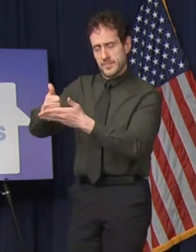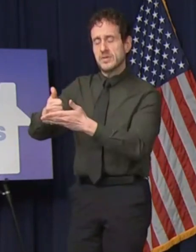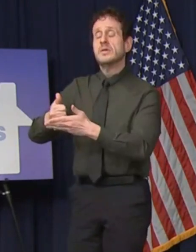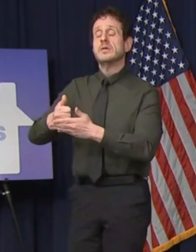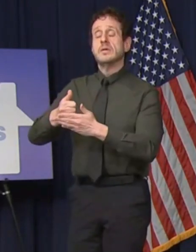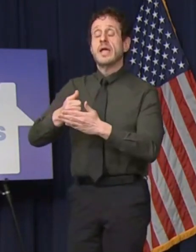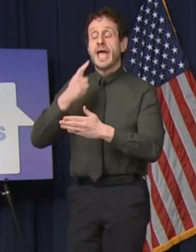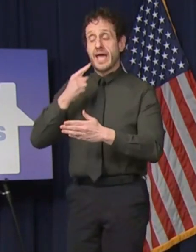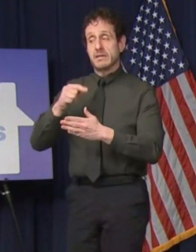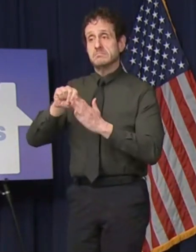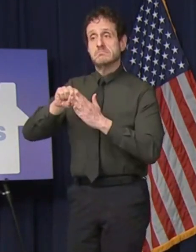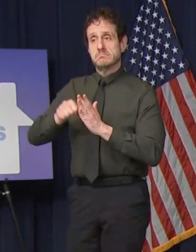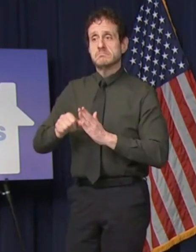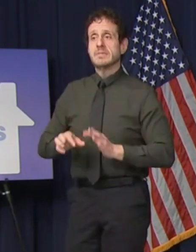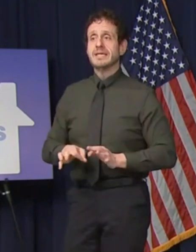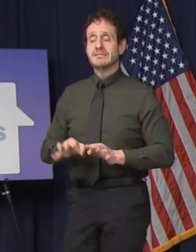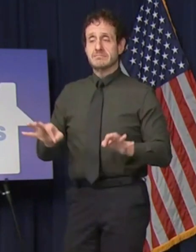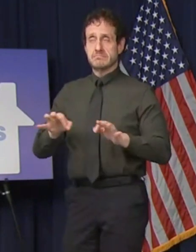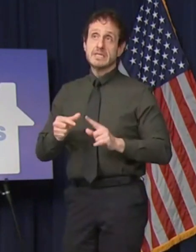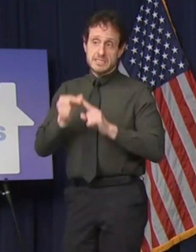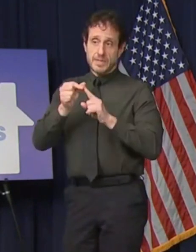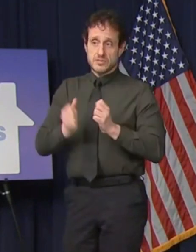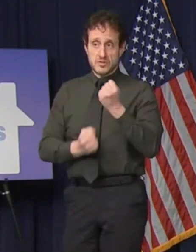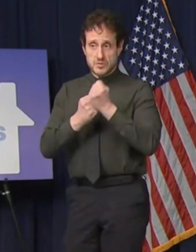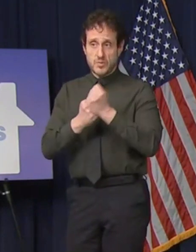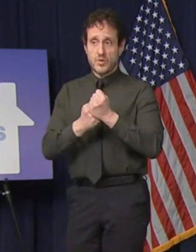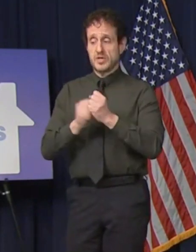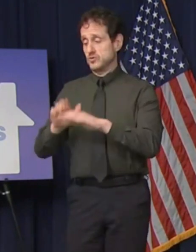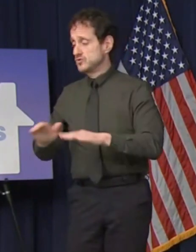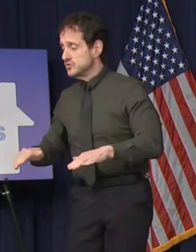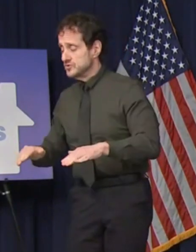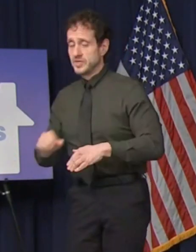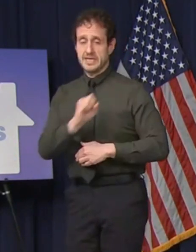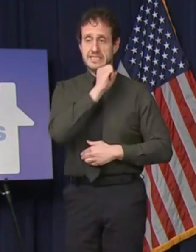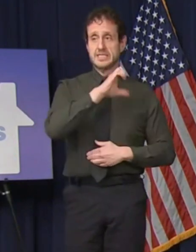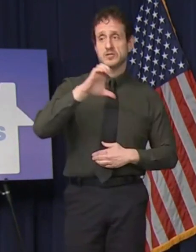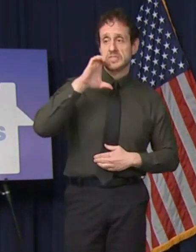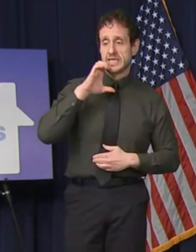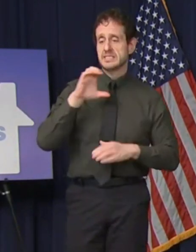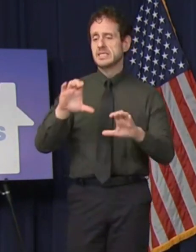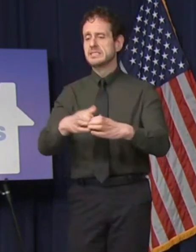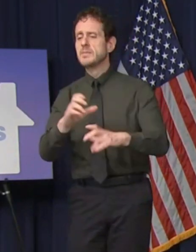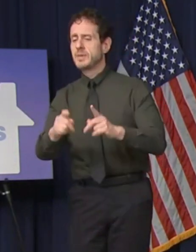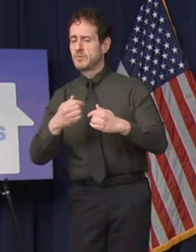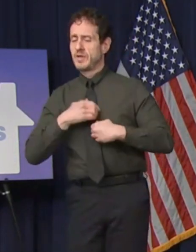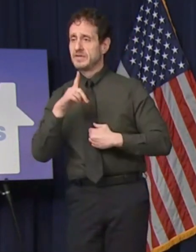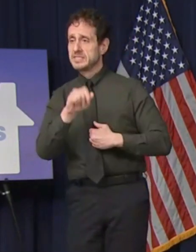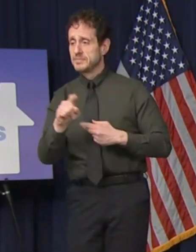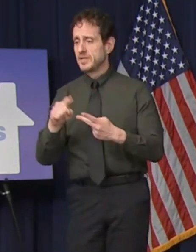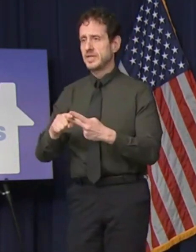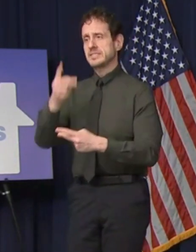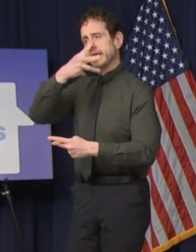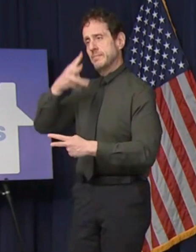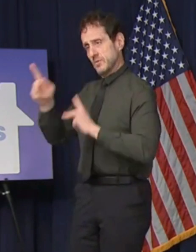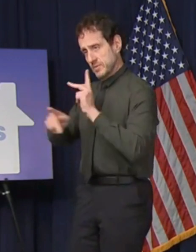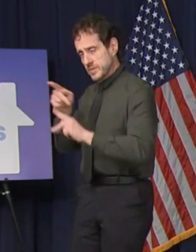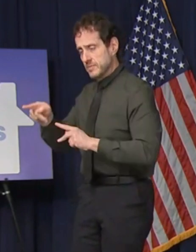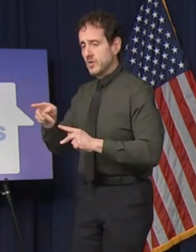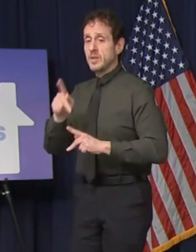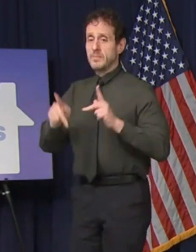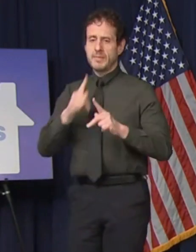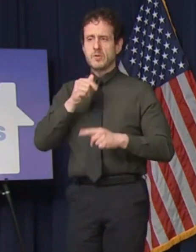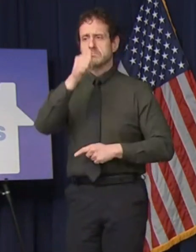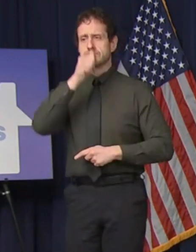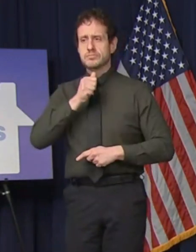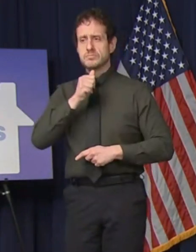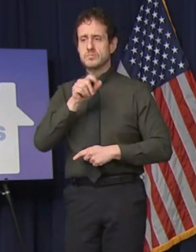especially on supporting children and seniors, those with disabilities, immigrants, victims of domestic violence,